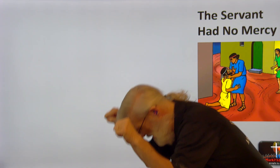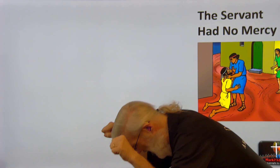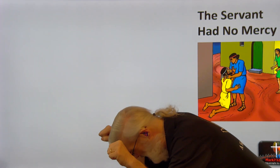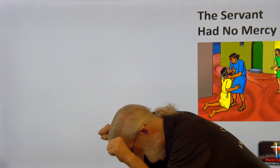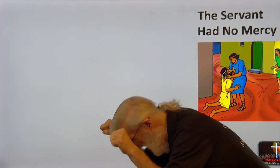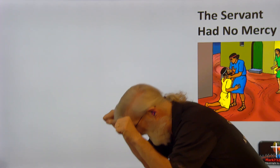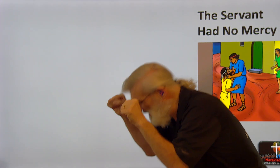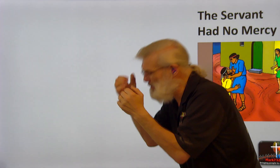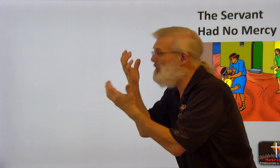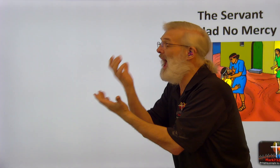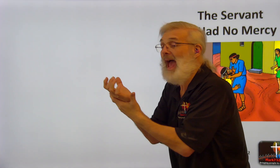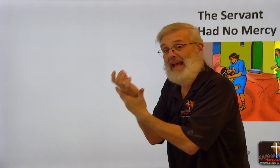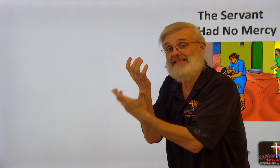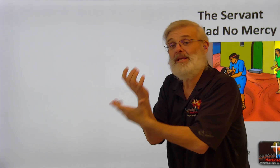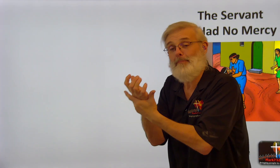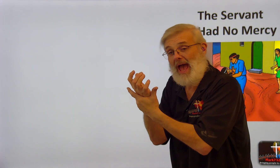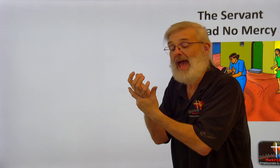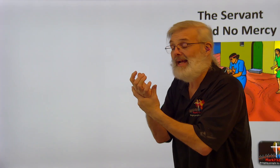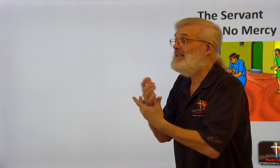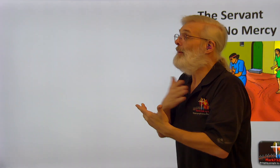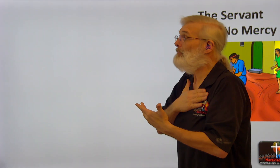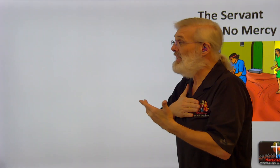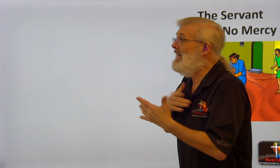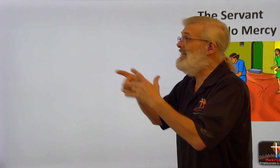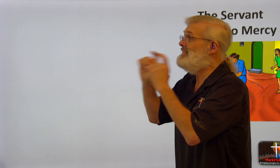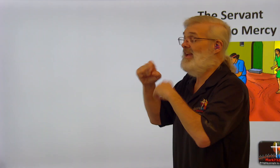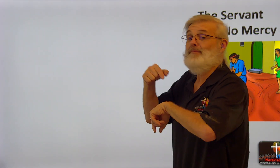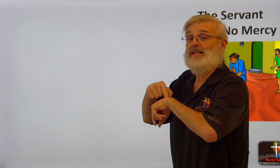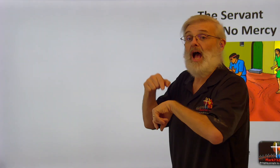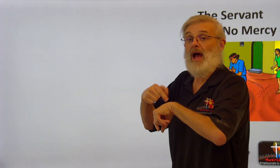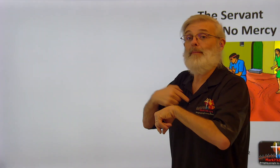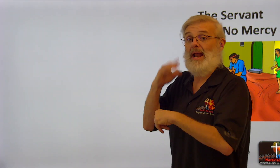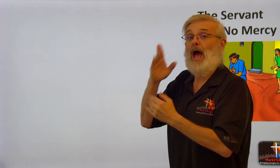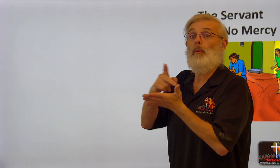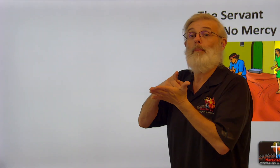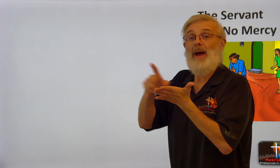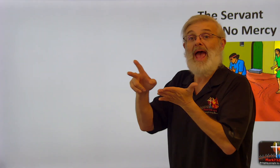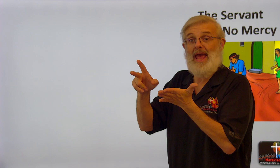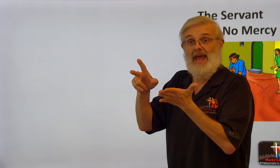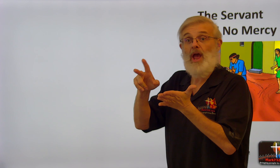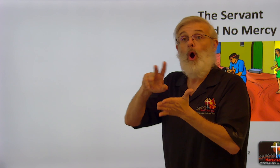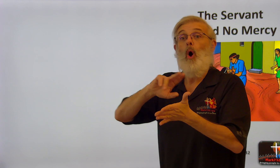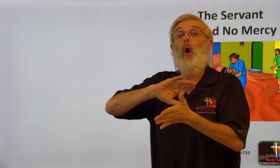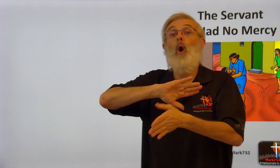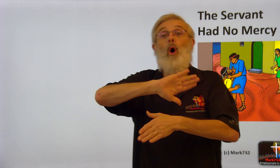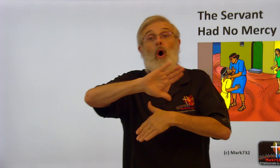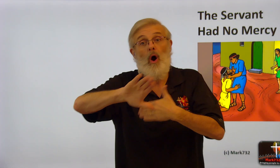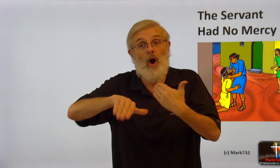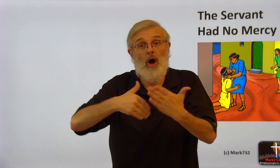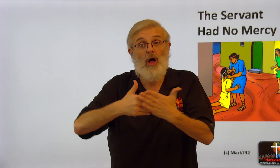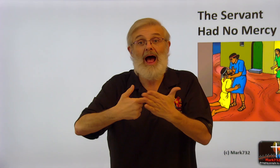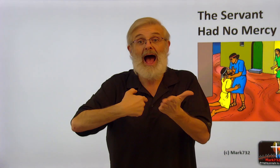bows down, he begs, please give me time and I will pay all